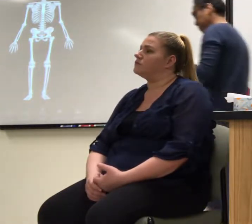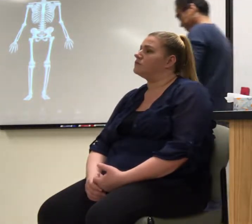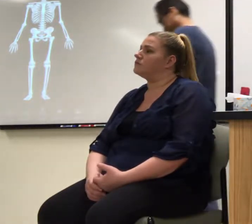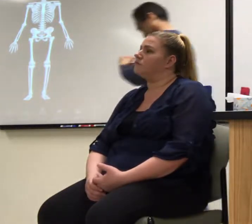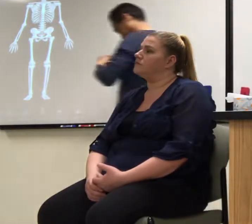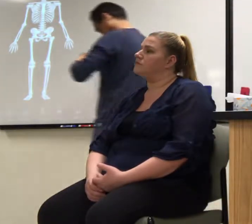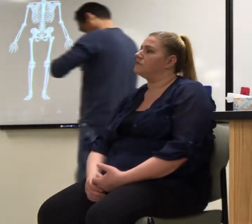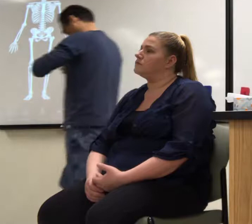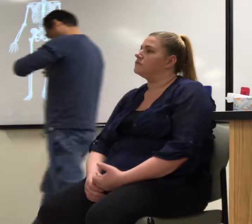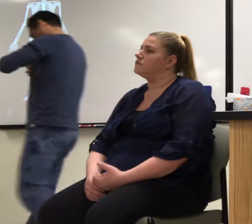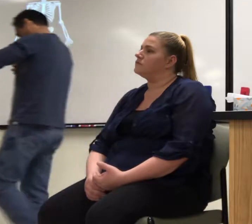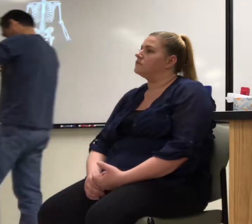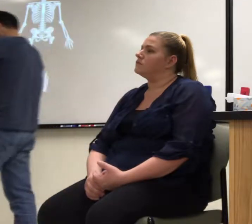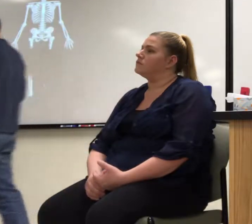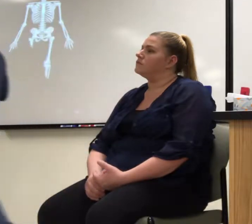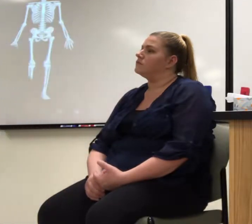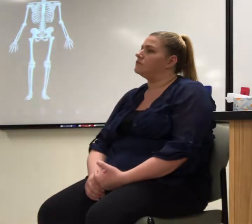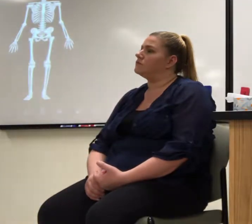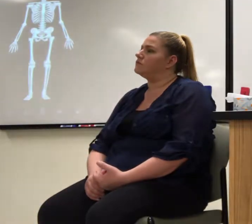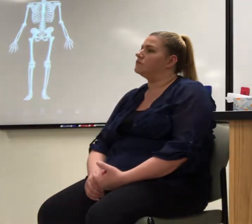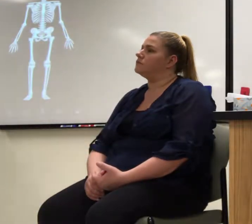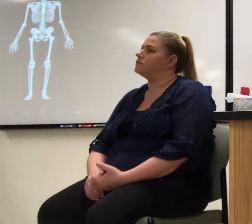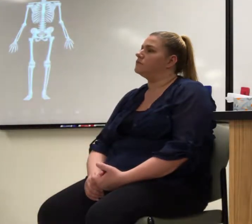what is it?